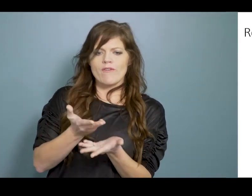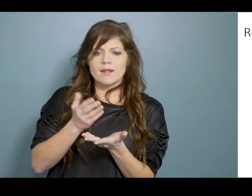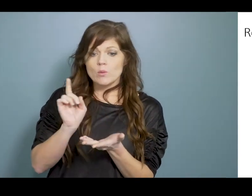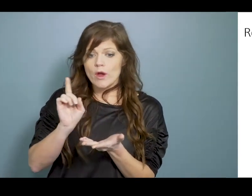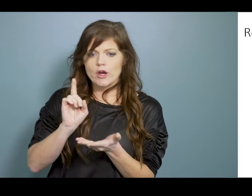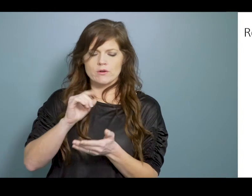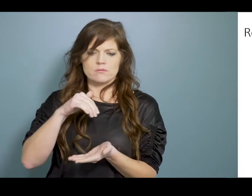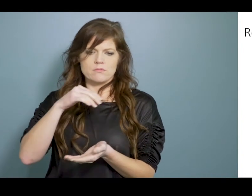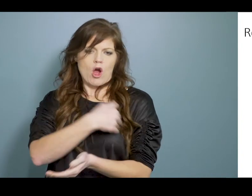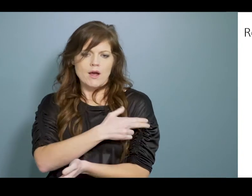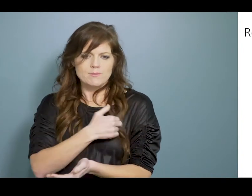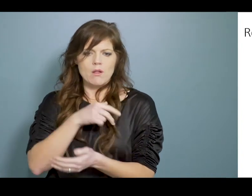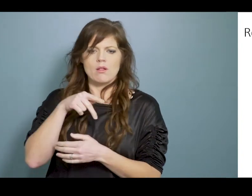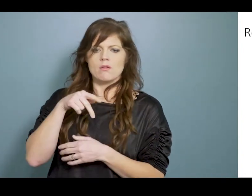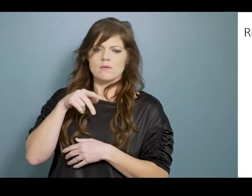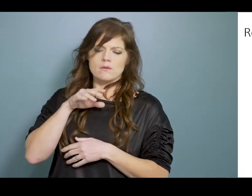care settings.